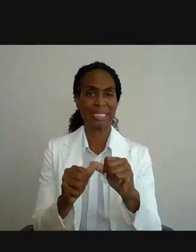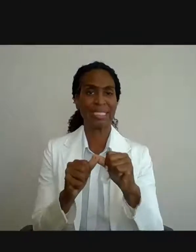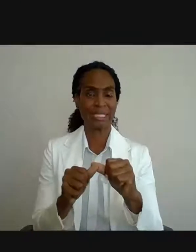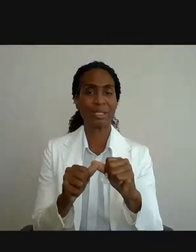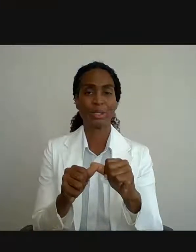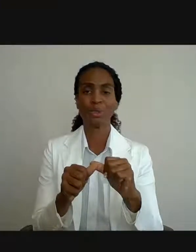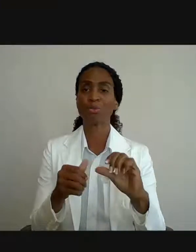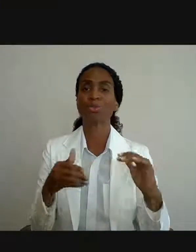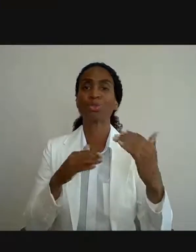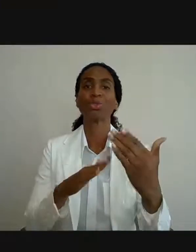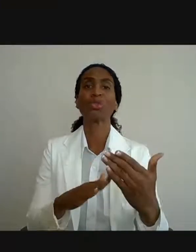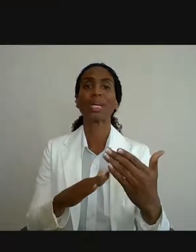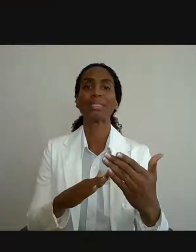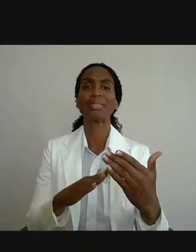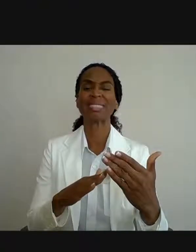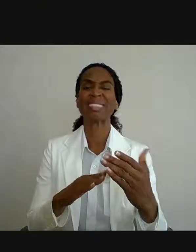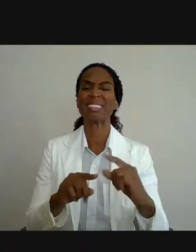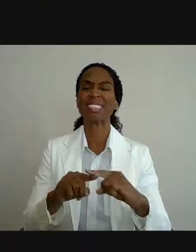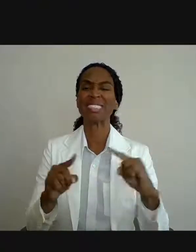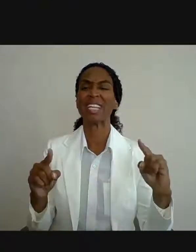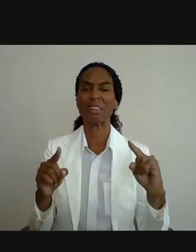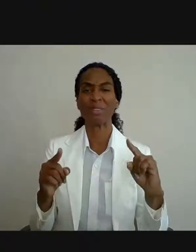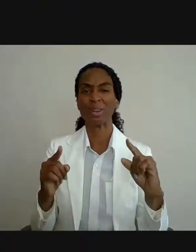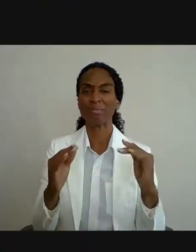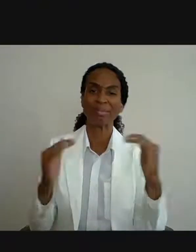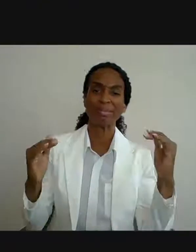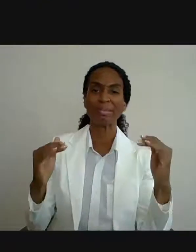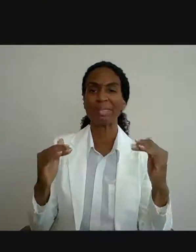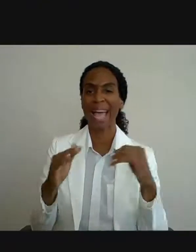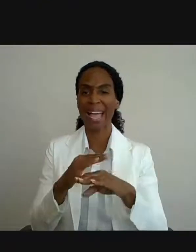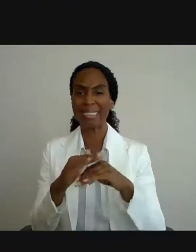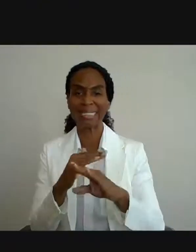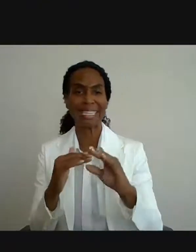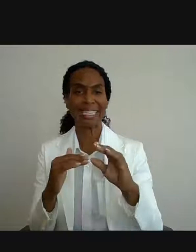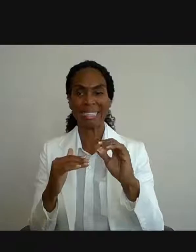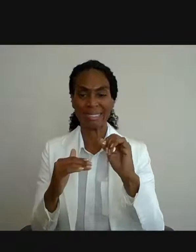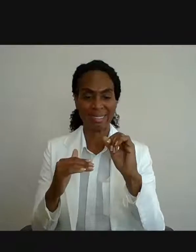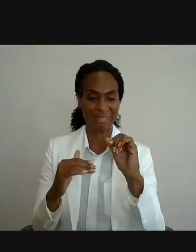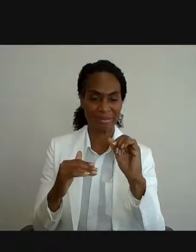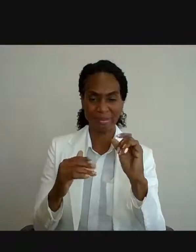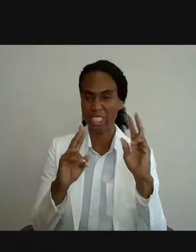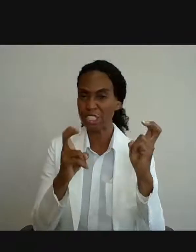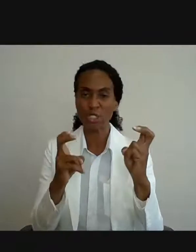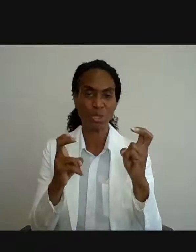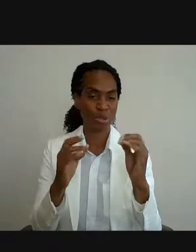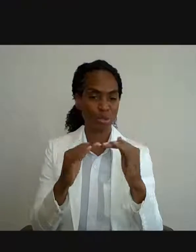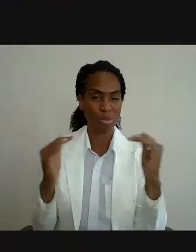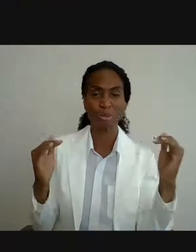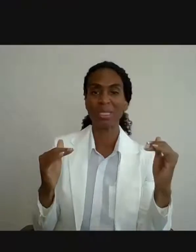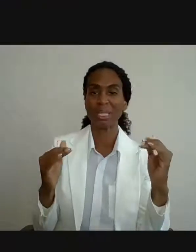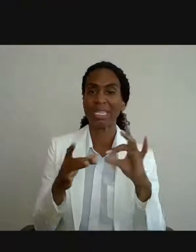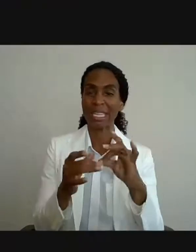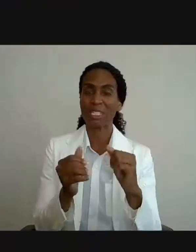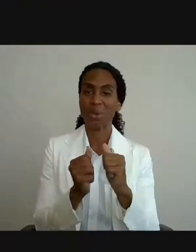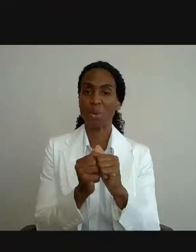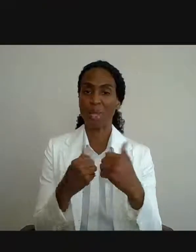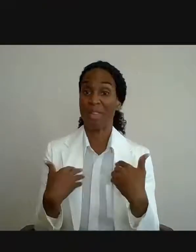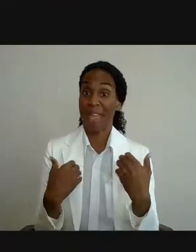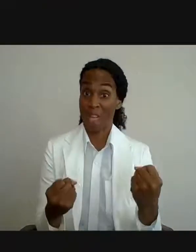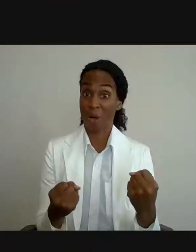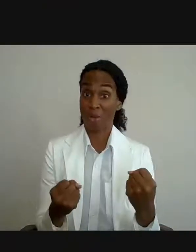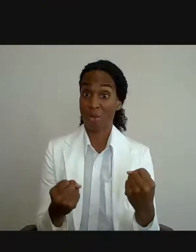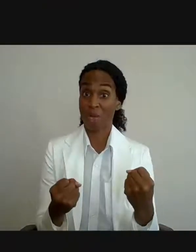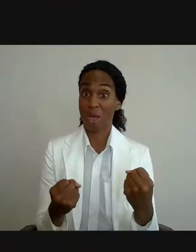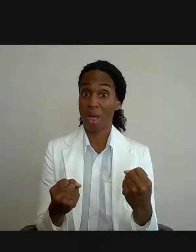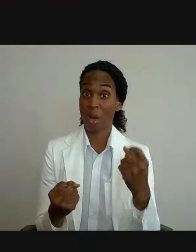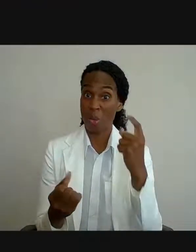the stark inequities around health that the pandemic has exposed. And we will